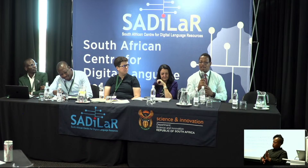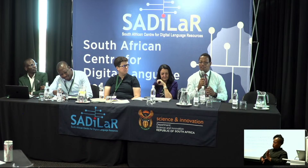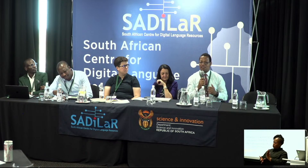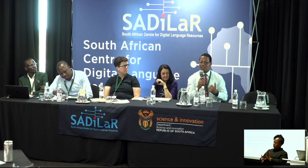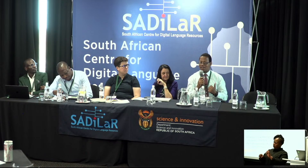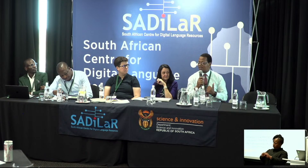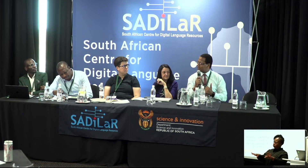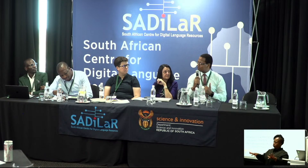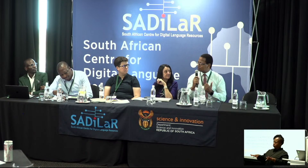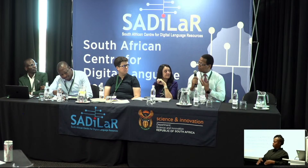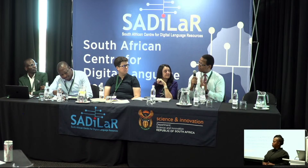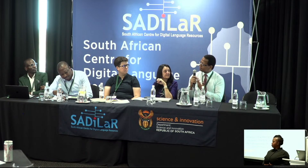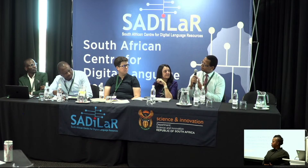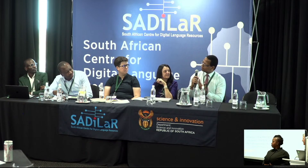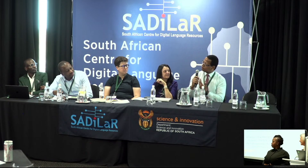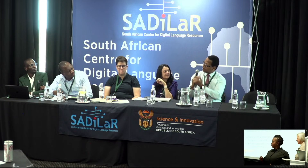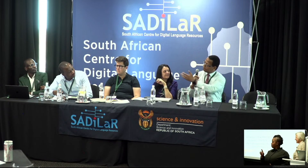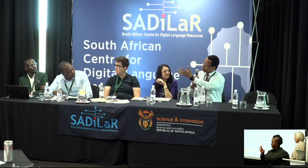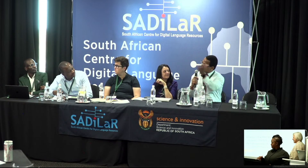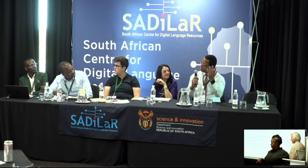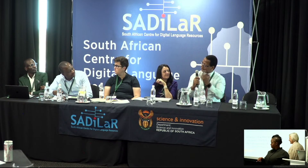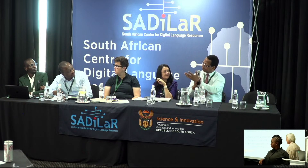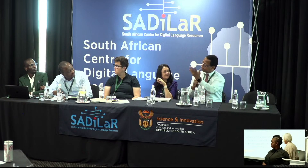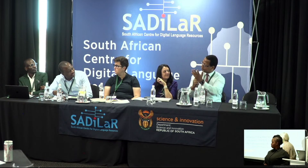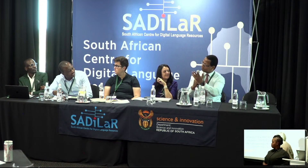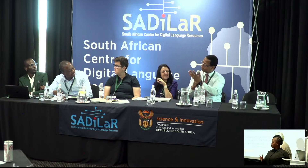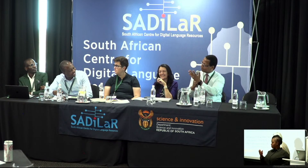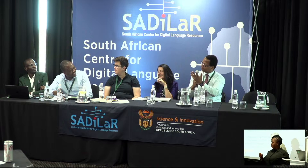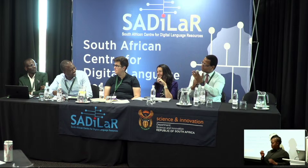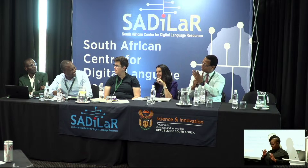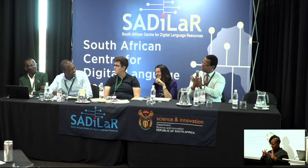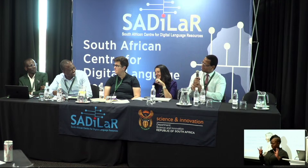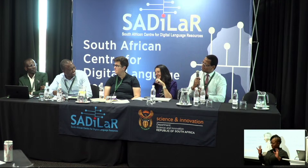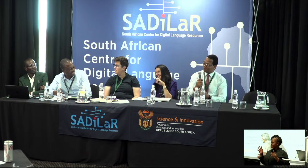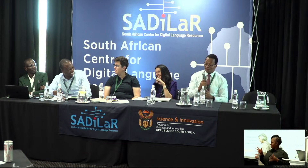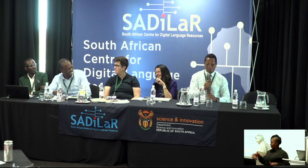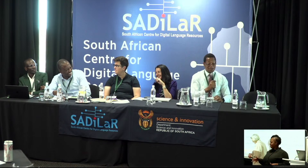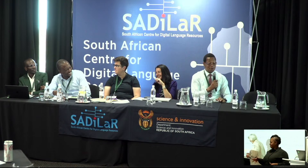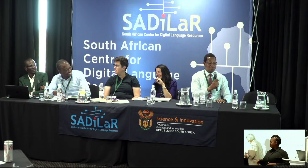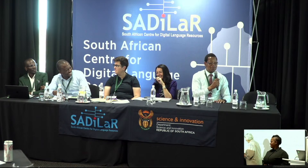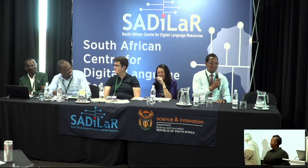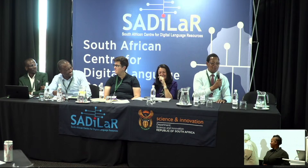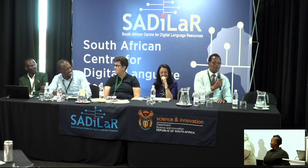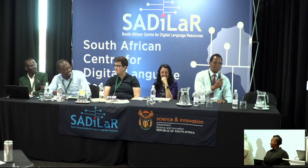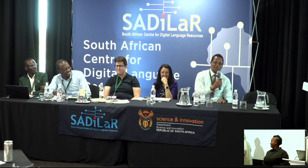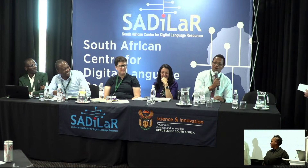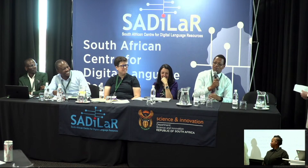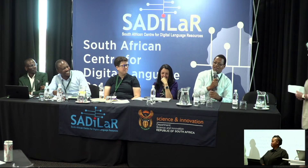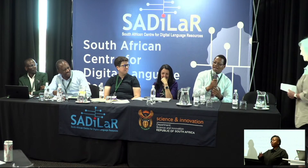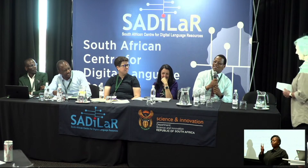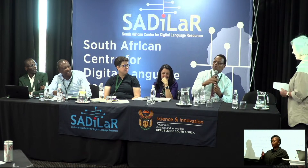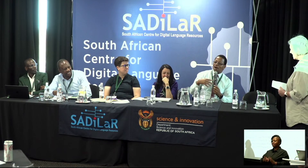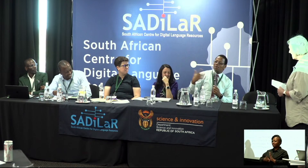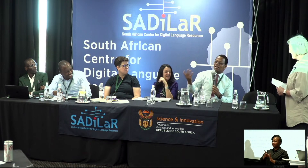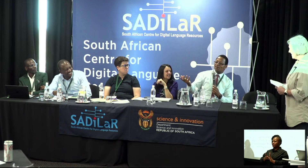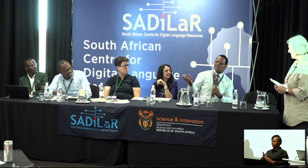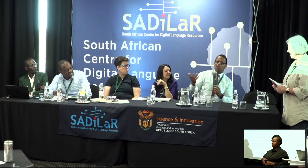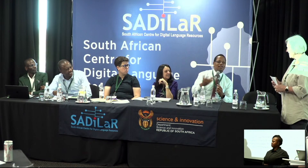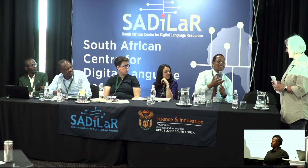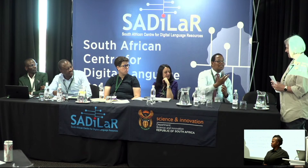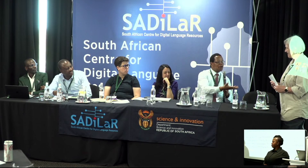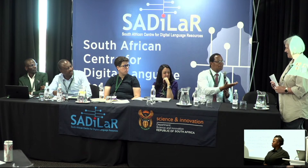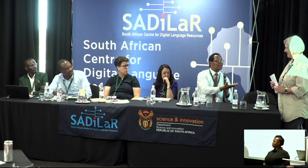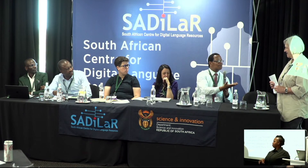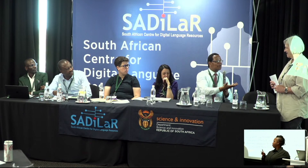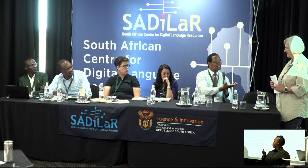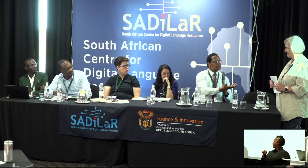the speakers of these languages. So Soli, you have comrades full of the left the room. We will develop that. It's a public,